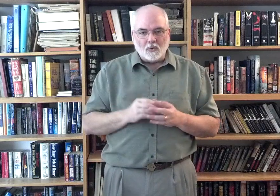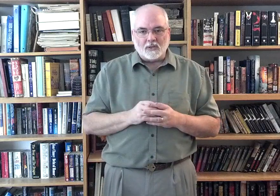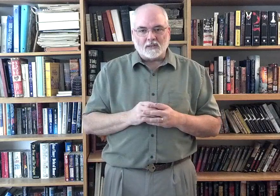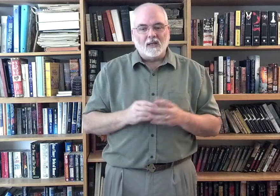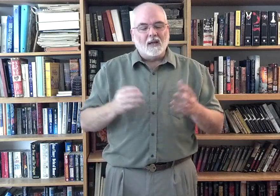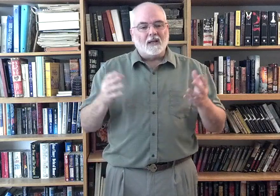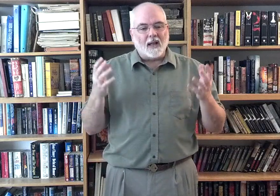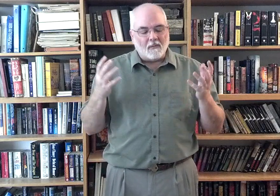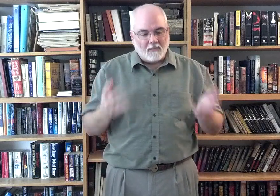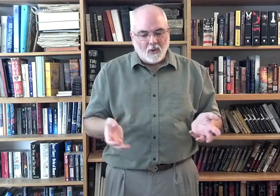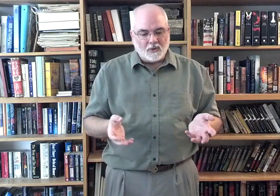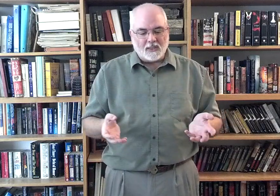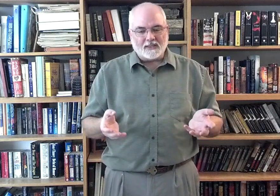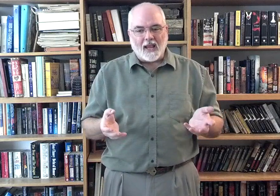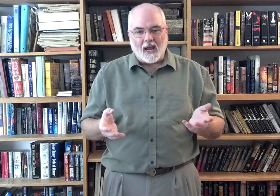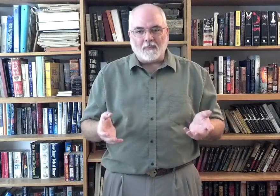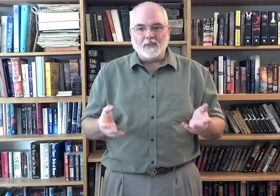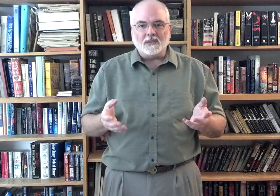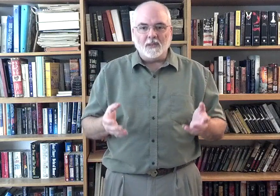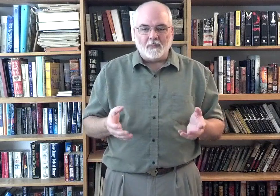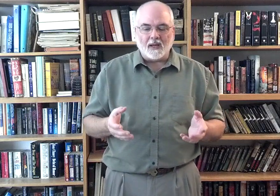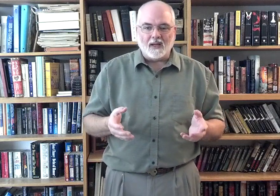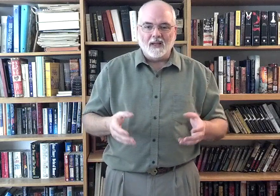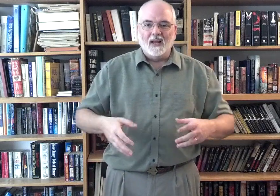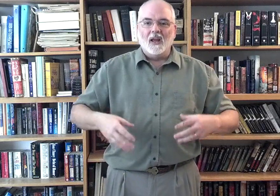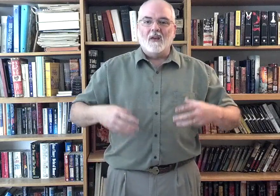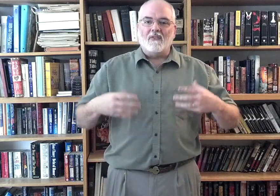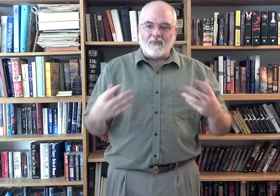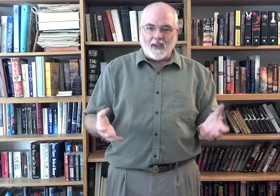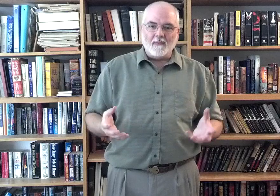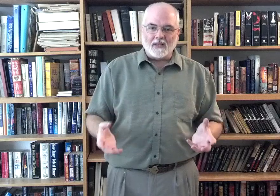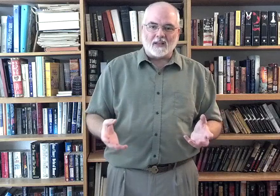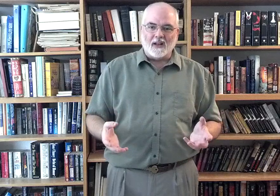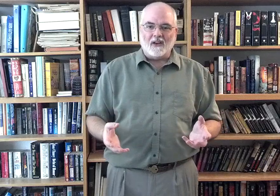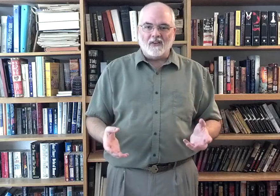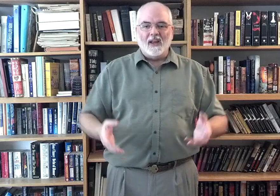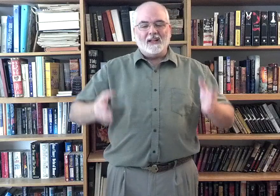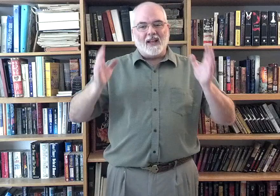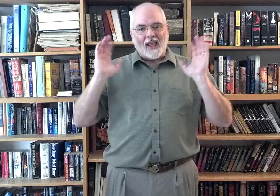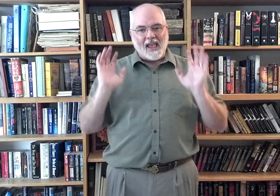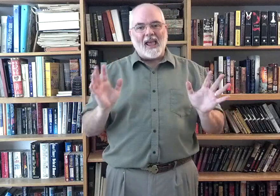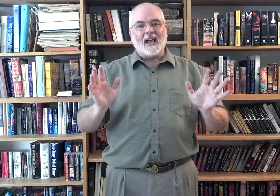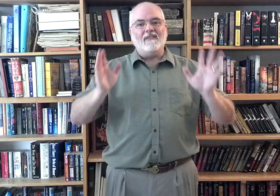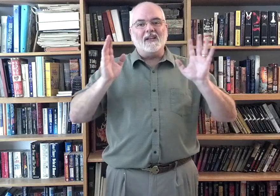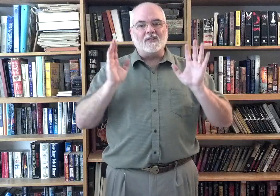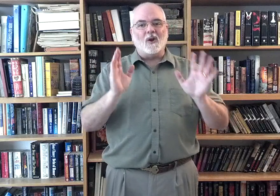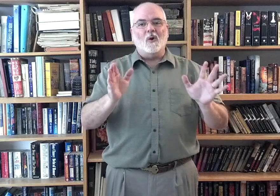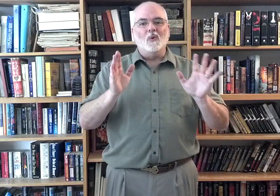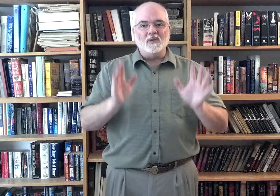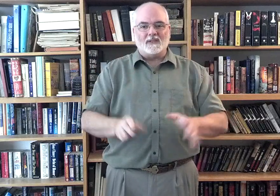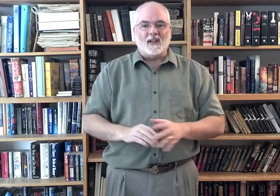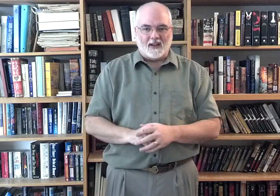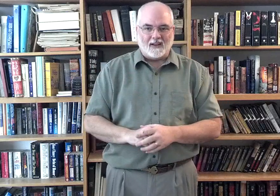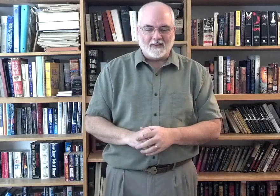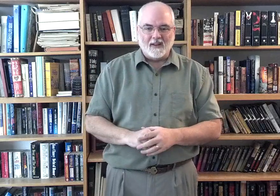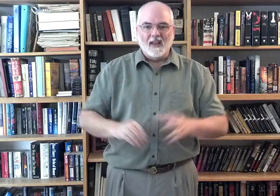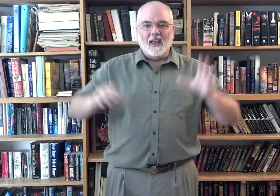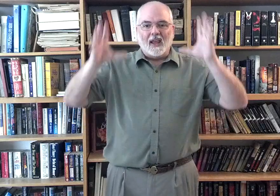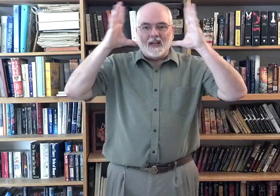Moses. Now, Moses happens to be famous enough to have his own sign. And his